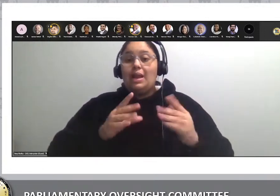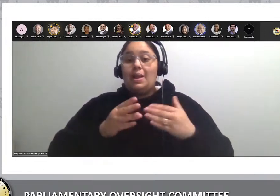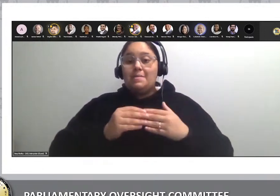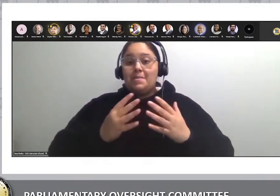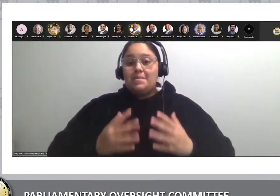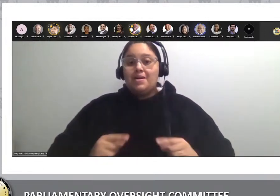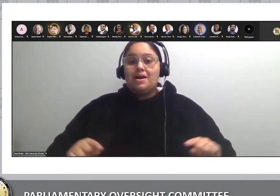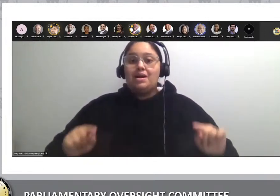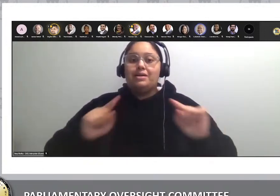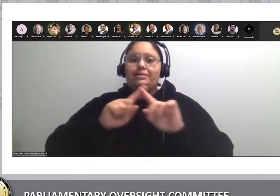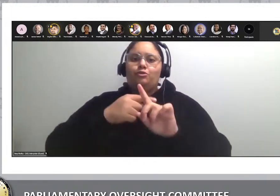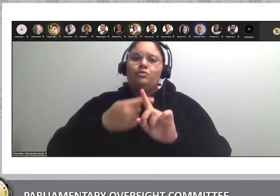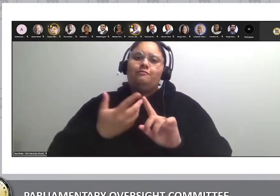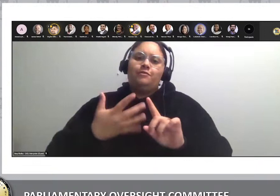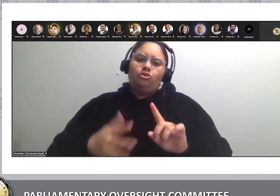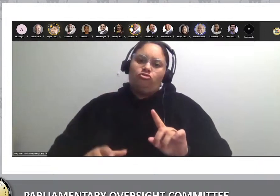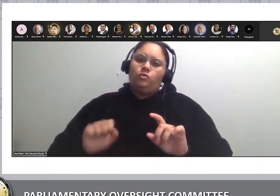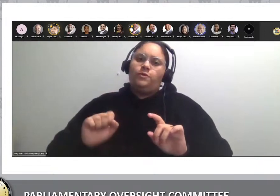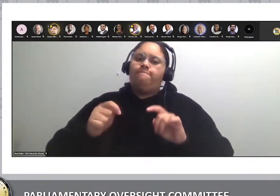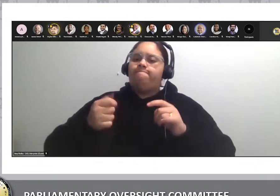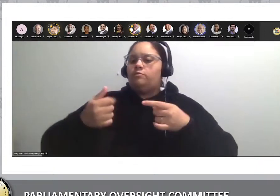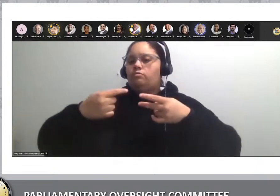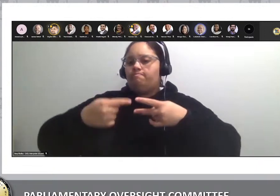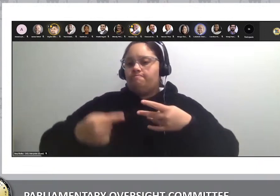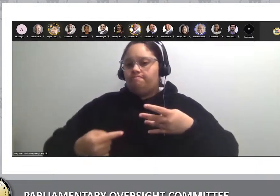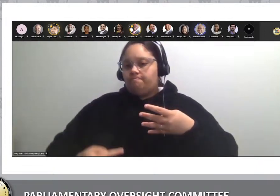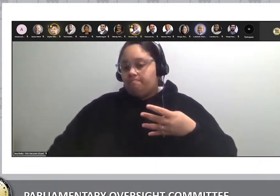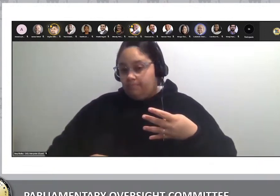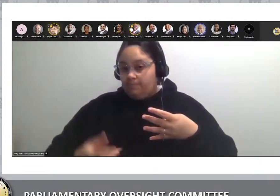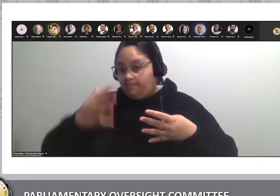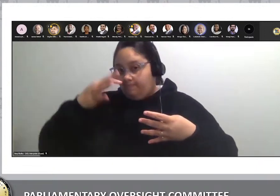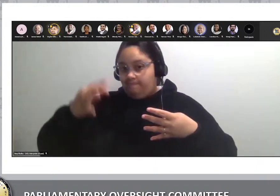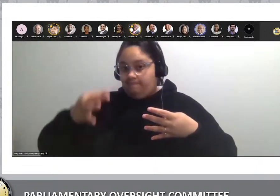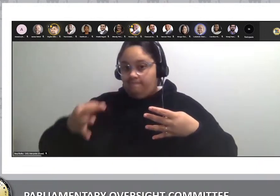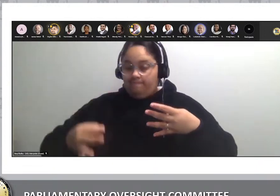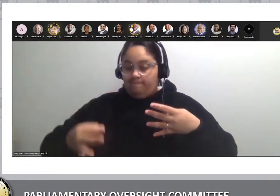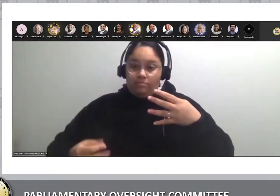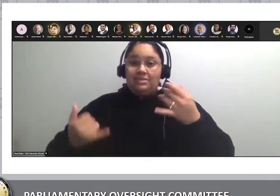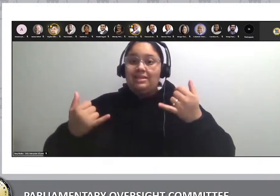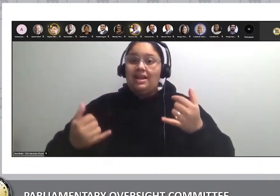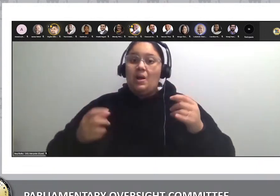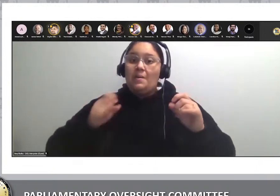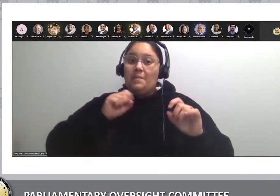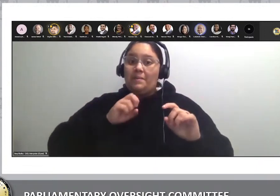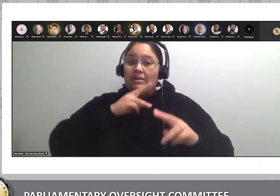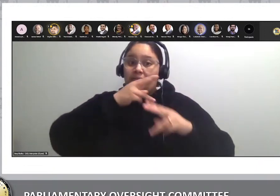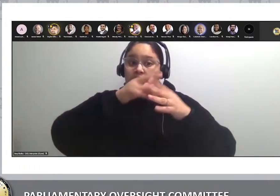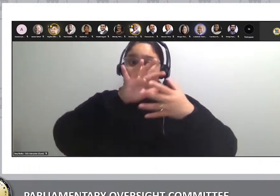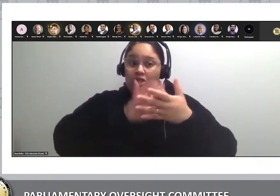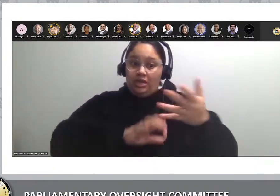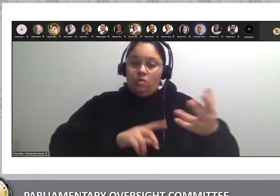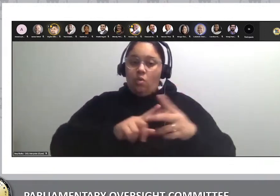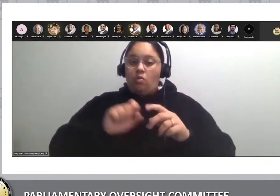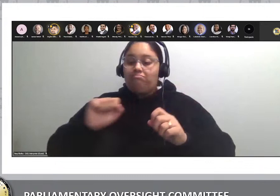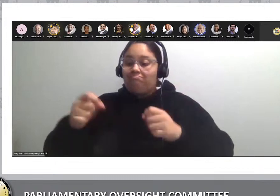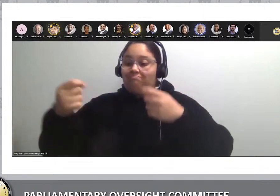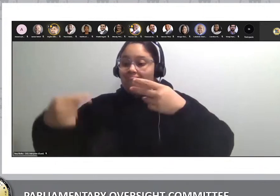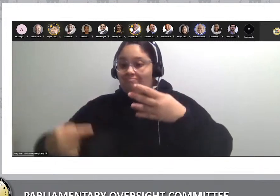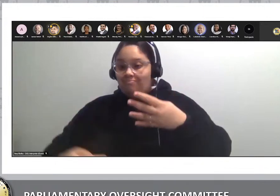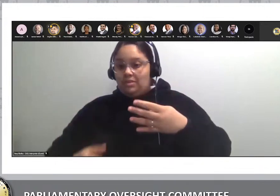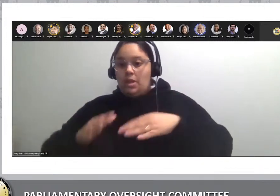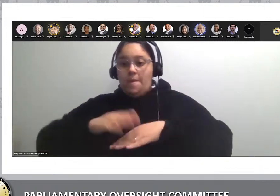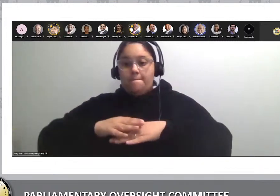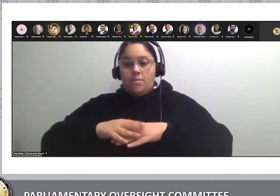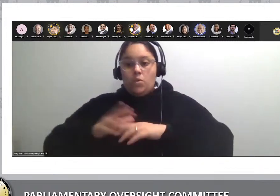members of the executive have made the following undertakings. Now, this particular petition or these undertakings have been